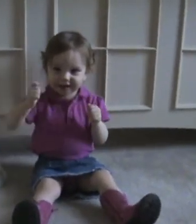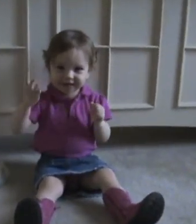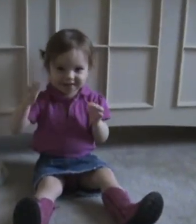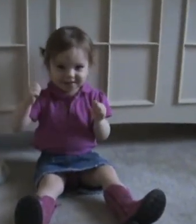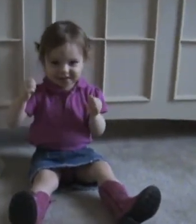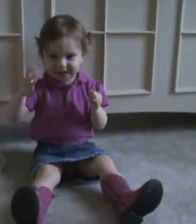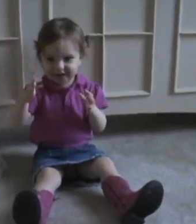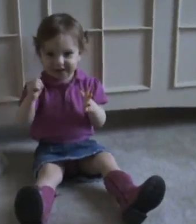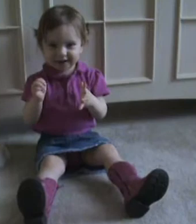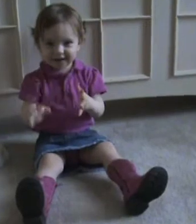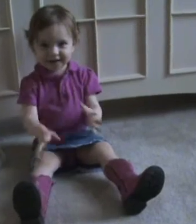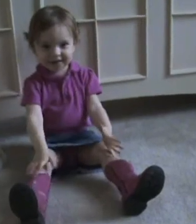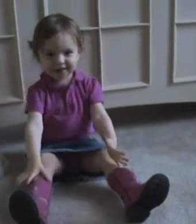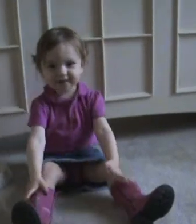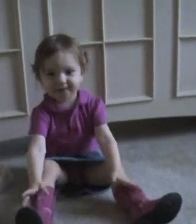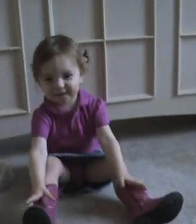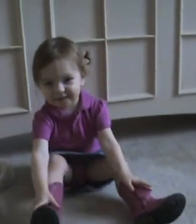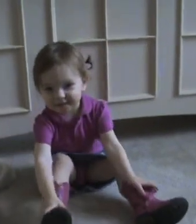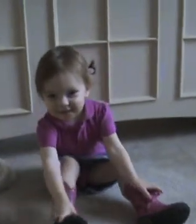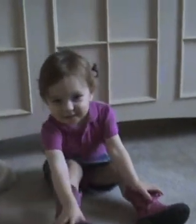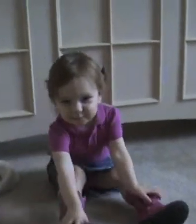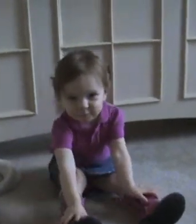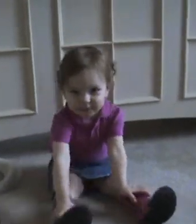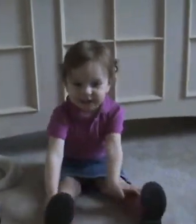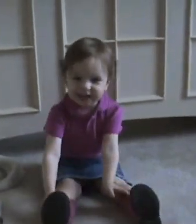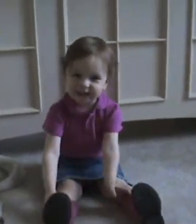Yes, Jesus loves me.